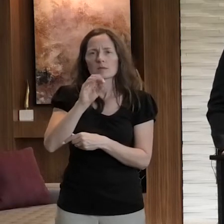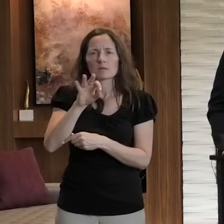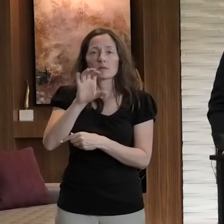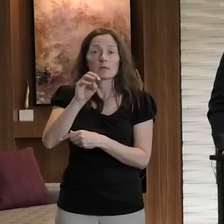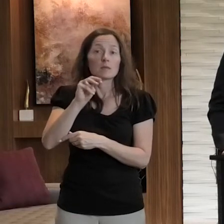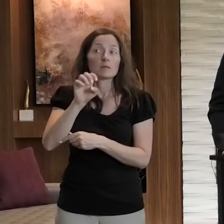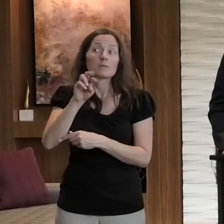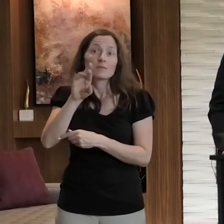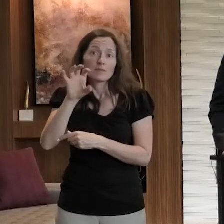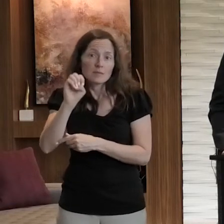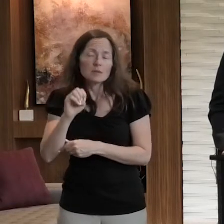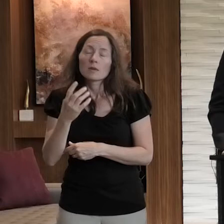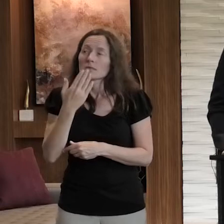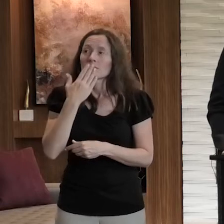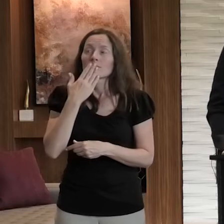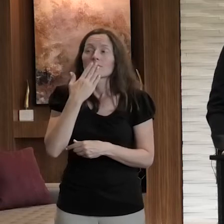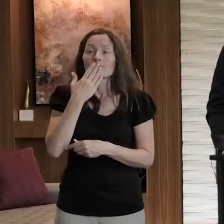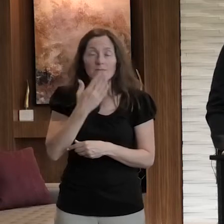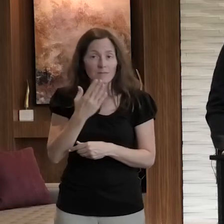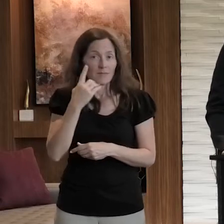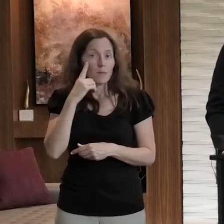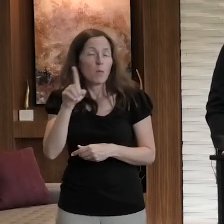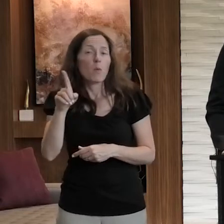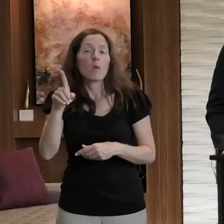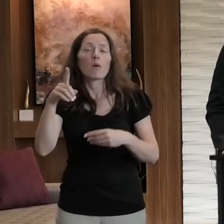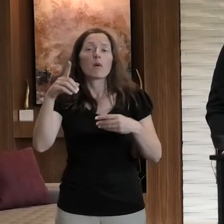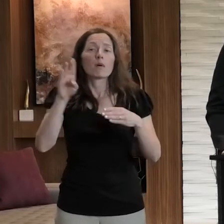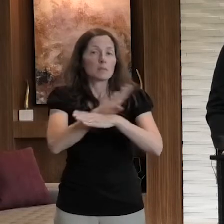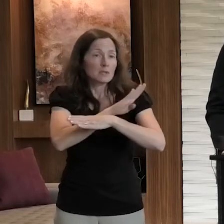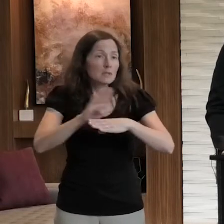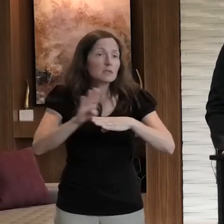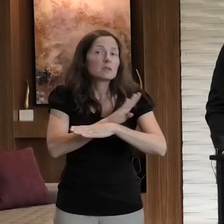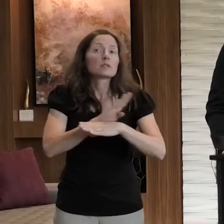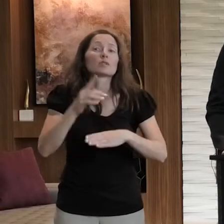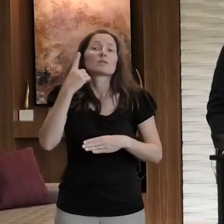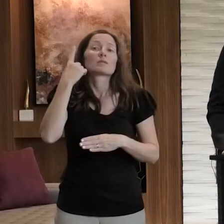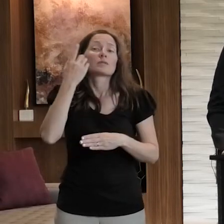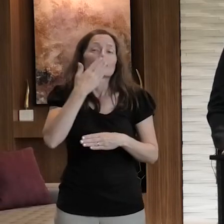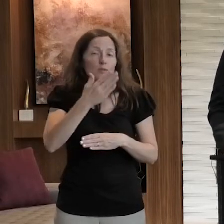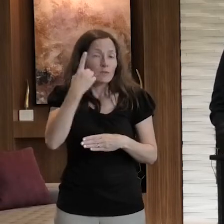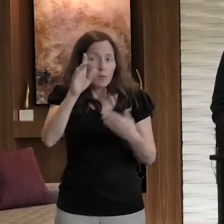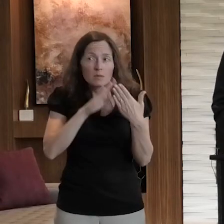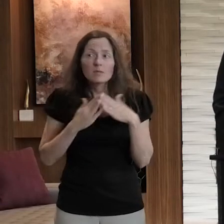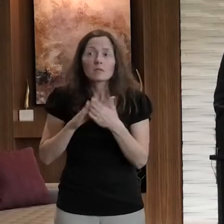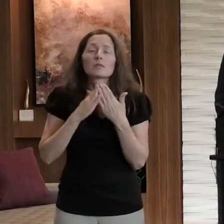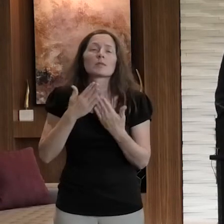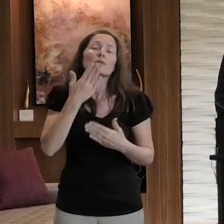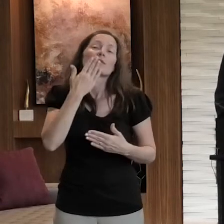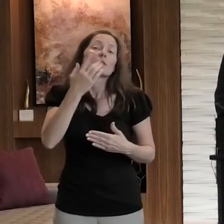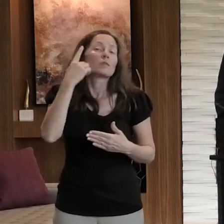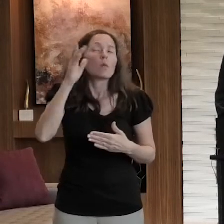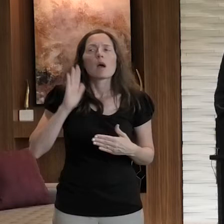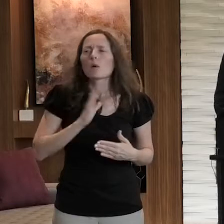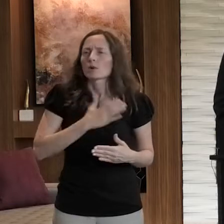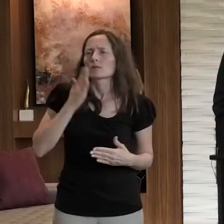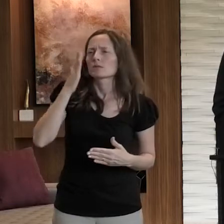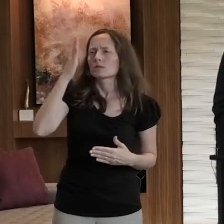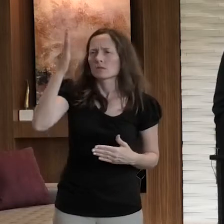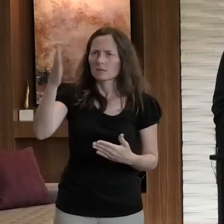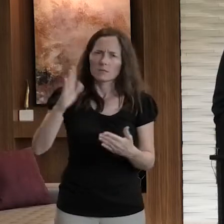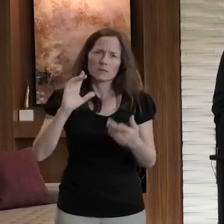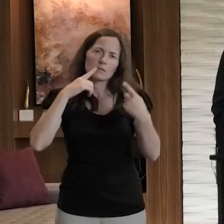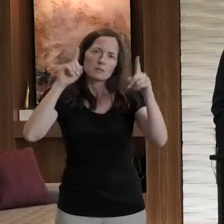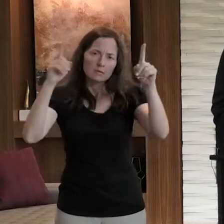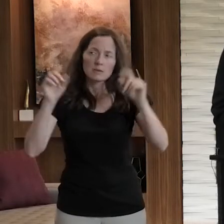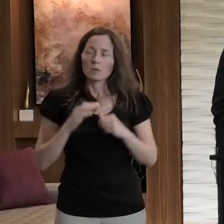business, and it's good for the future of our society and our success. And being involved,